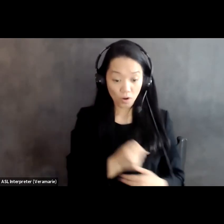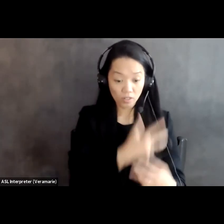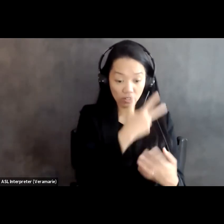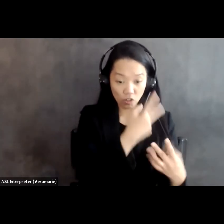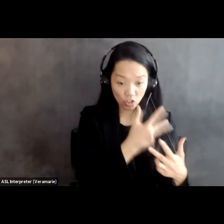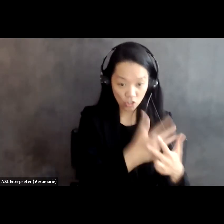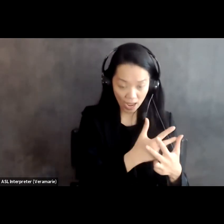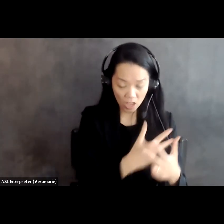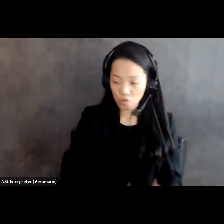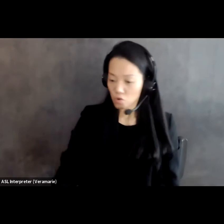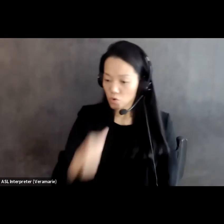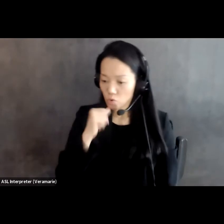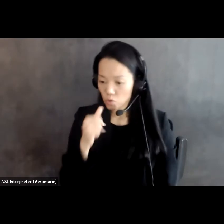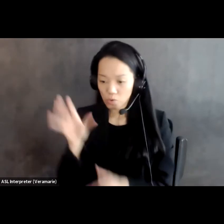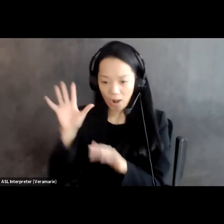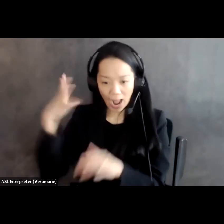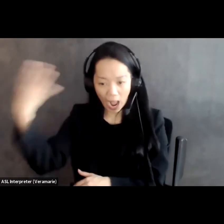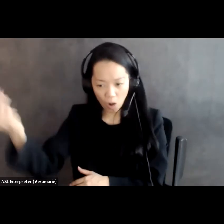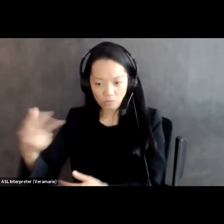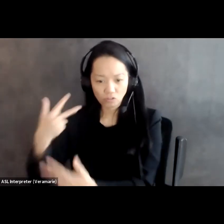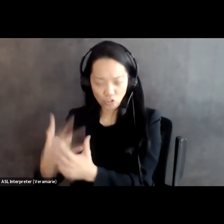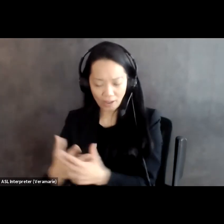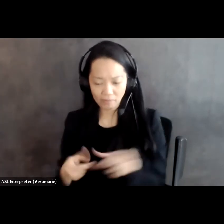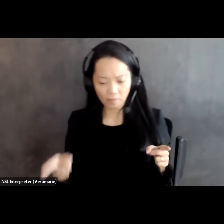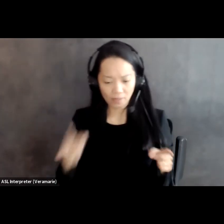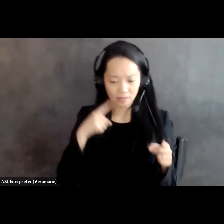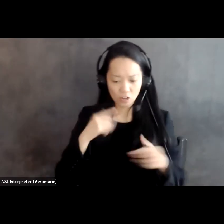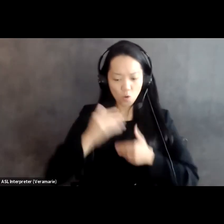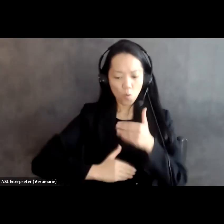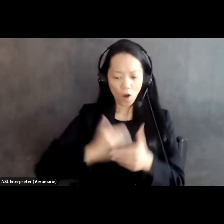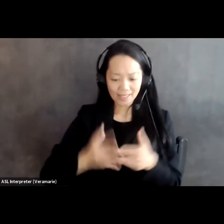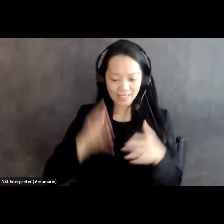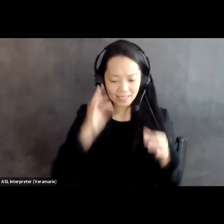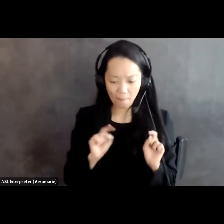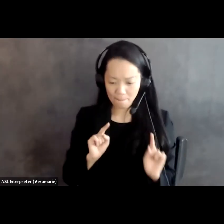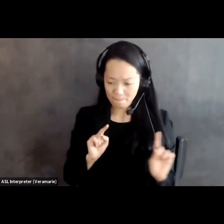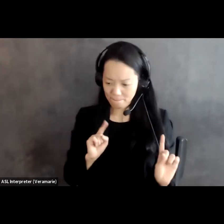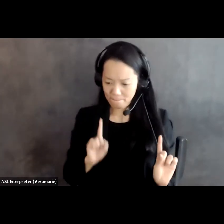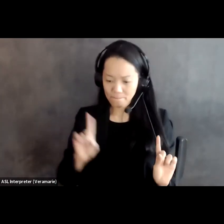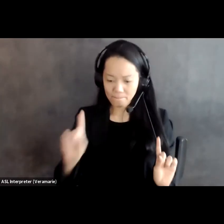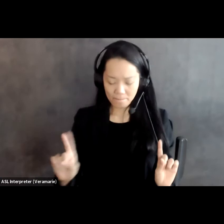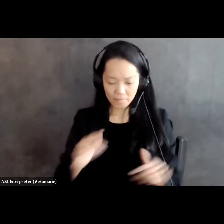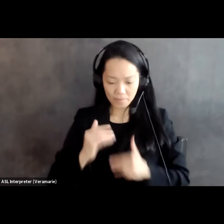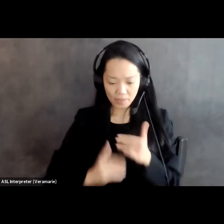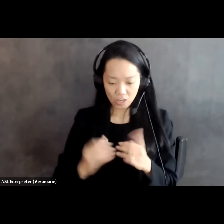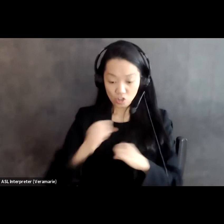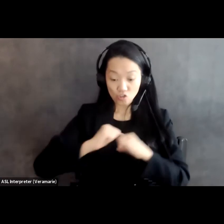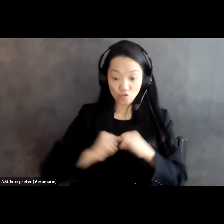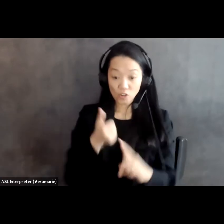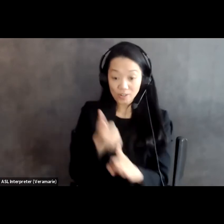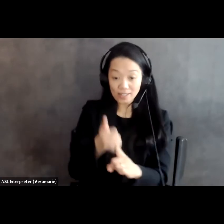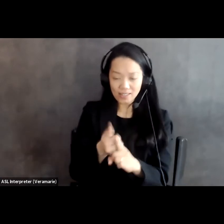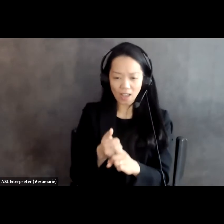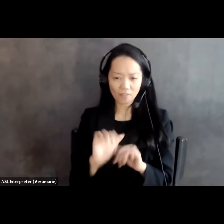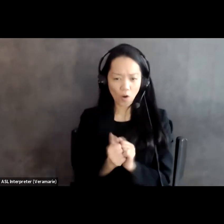kind of get into details if somebody has a question about it. But we've created a structure that would define how